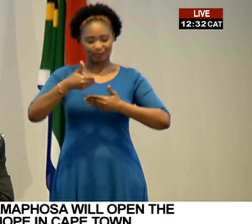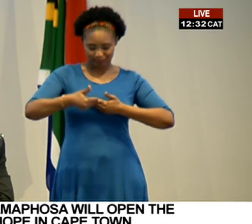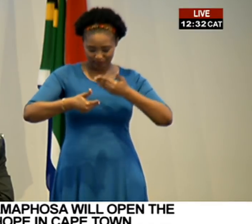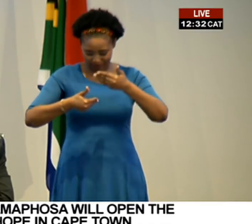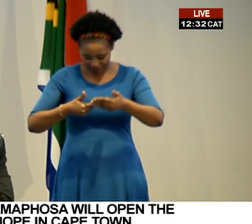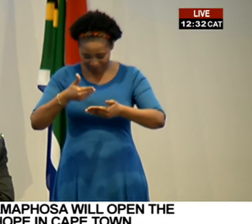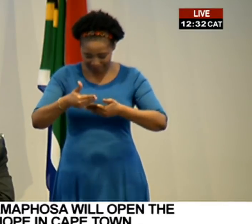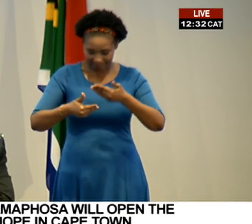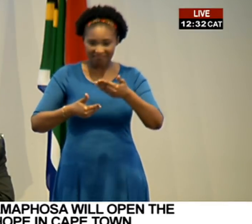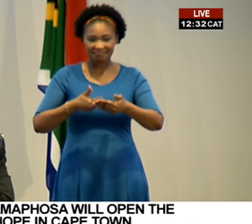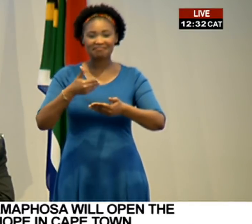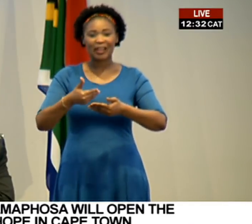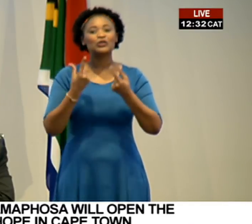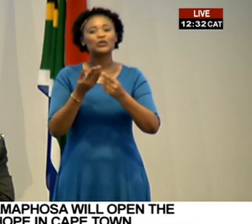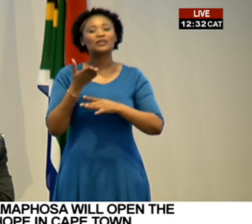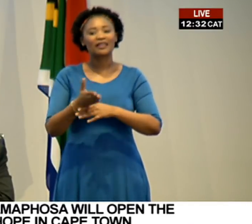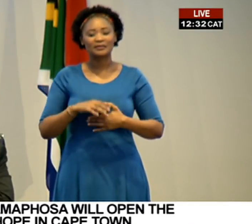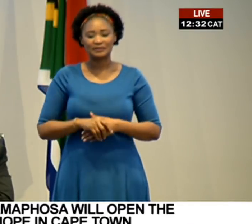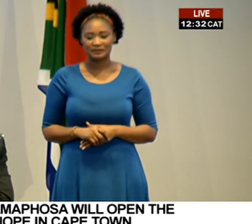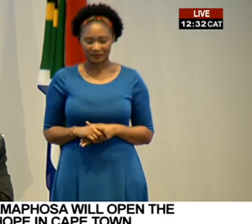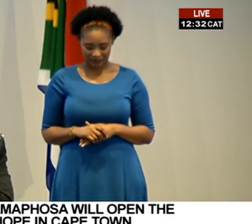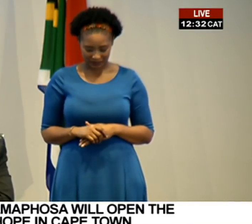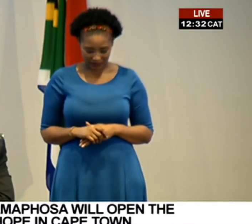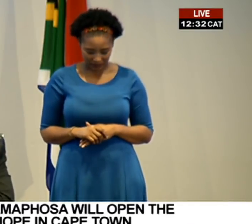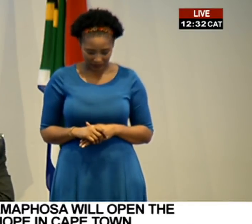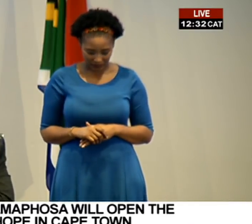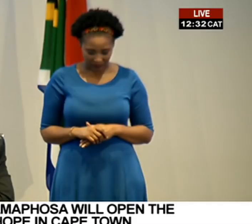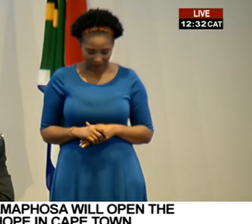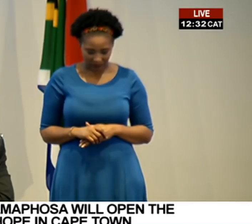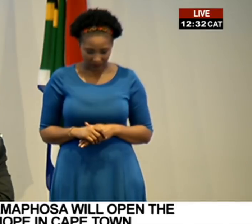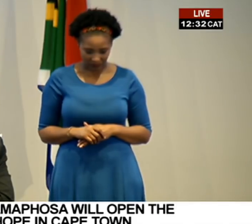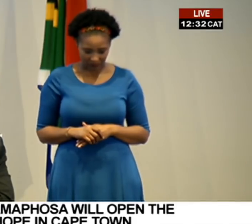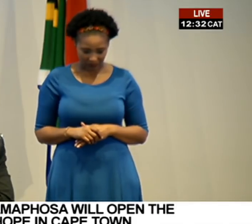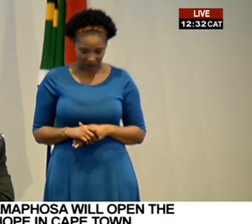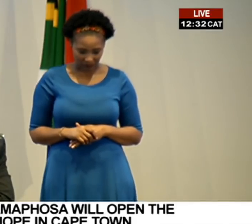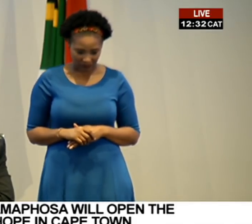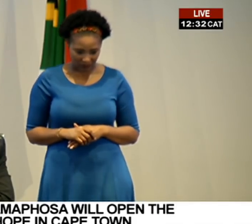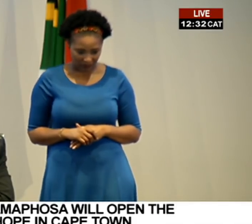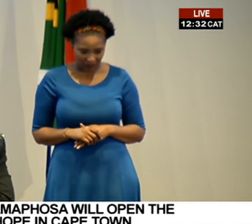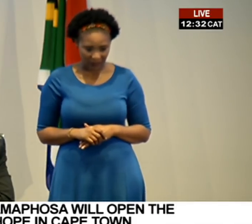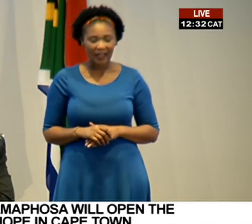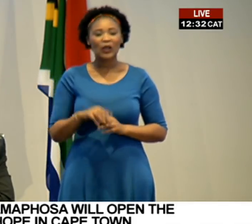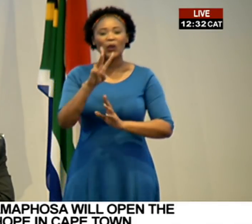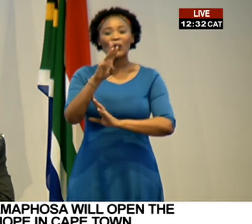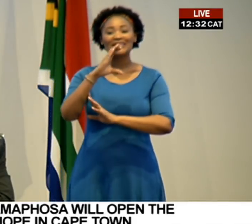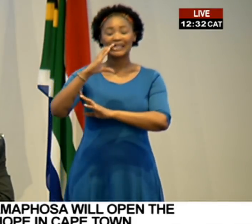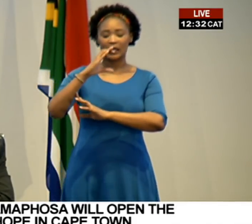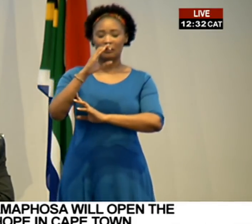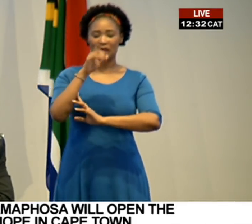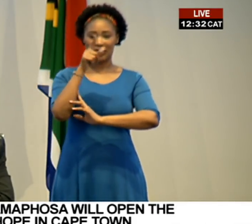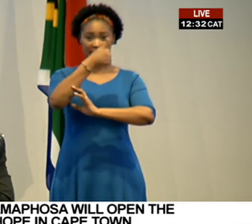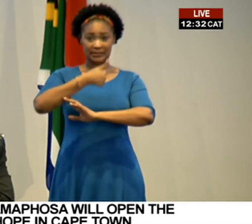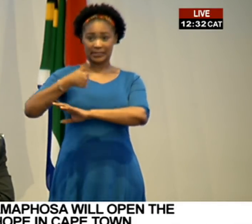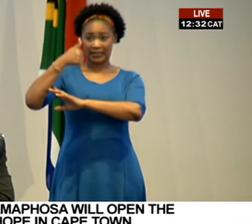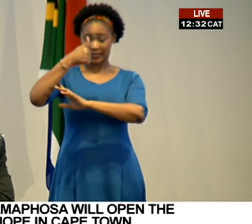continue doing precisely that. And you at the Western Cape, you've been a leading province in strengthening